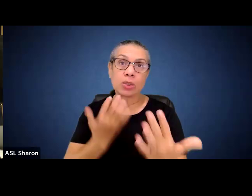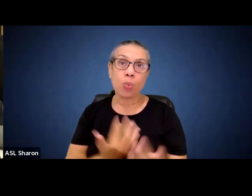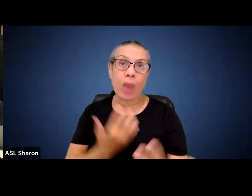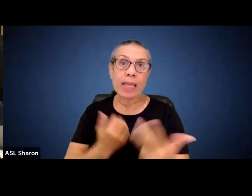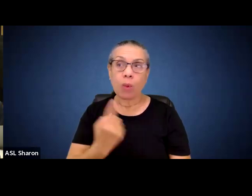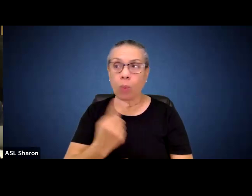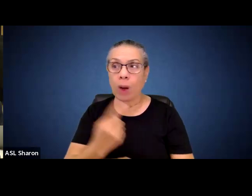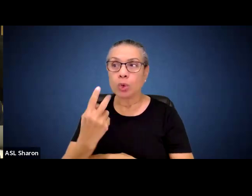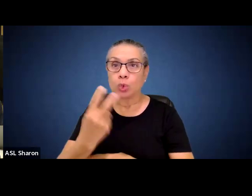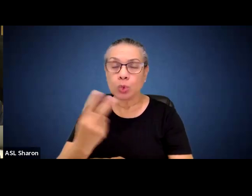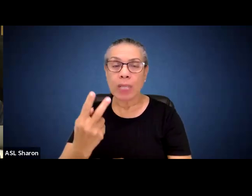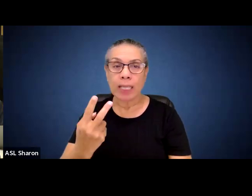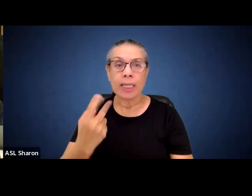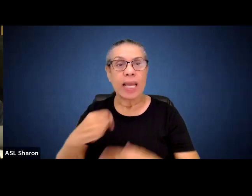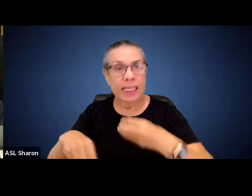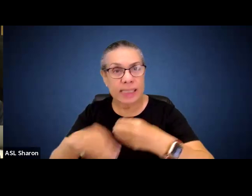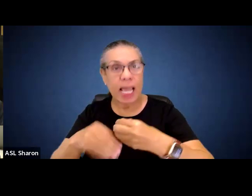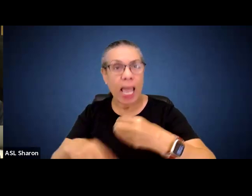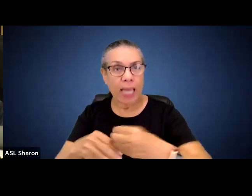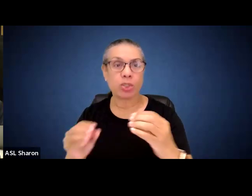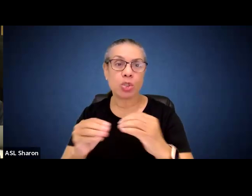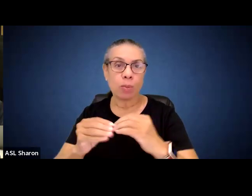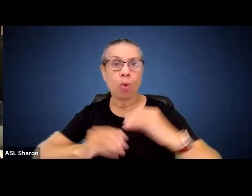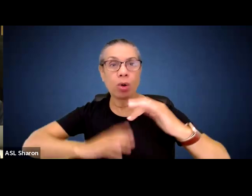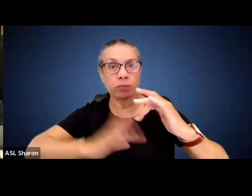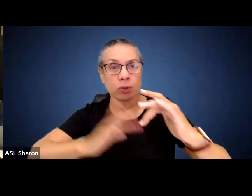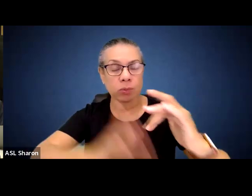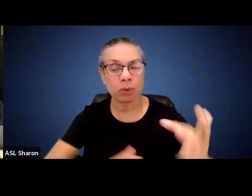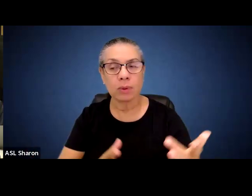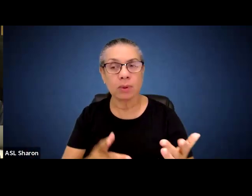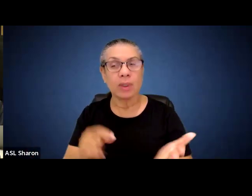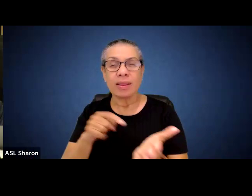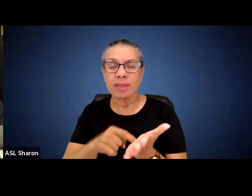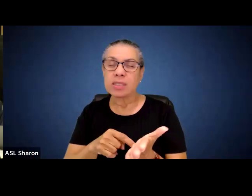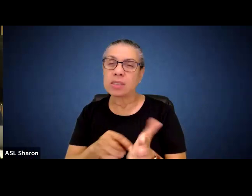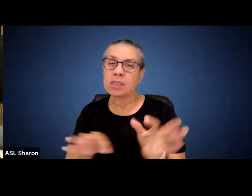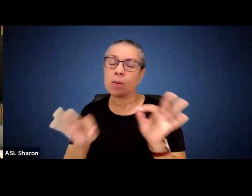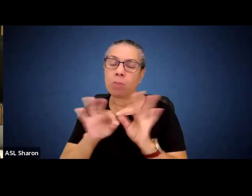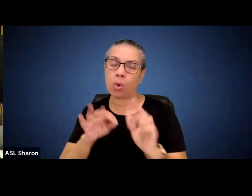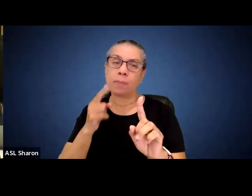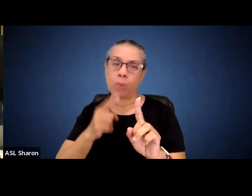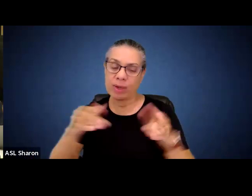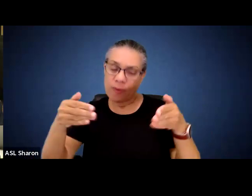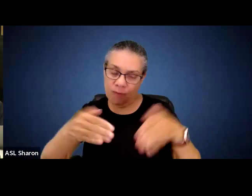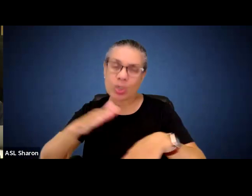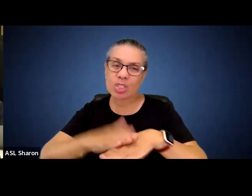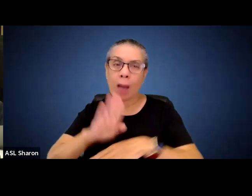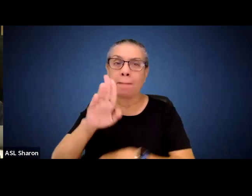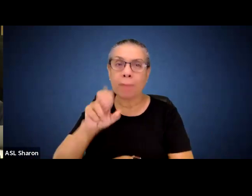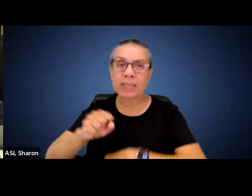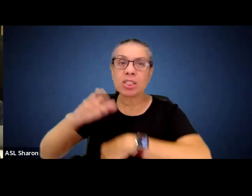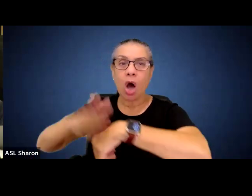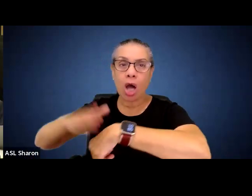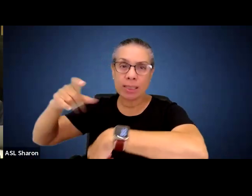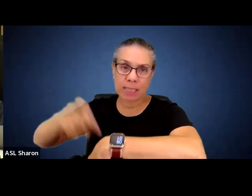row, so they're missing school, it's adding to the chronic absenteeism. I think that this is a really crucial place that we need to focus on, because getting our children